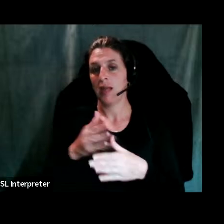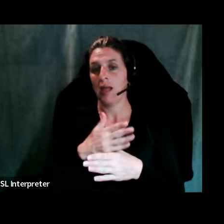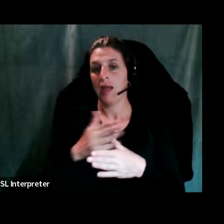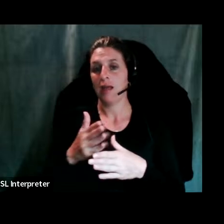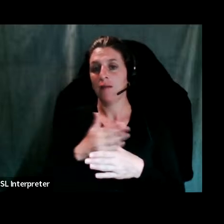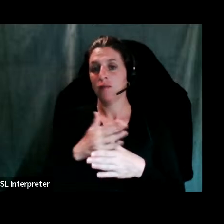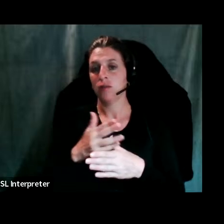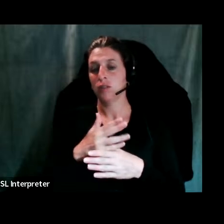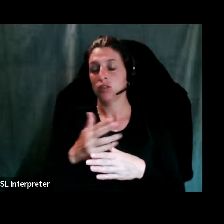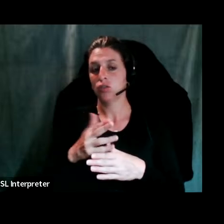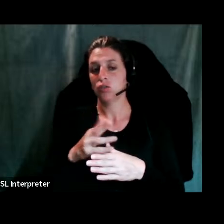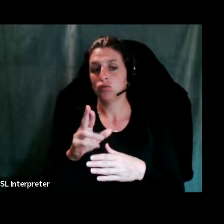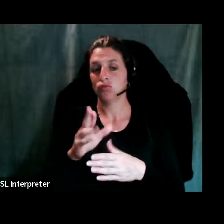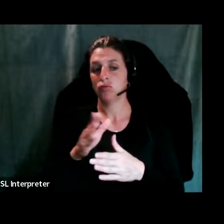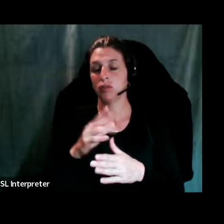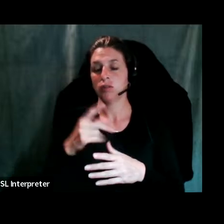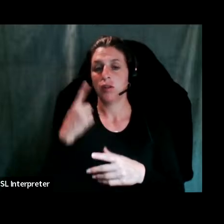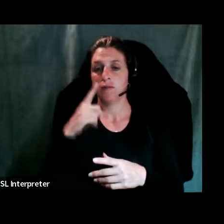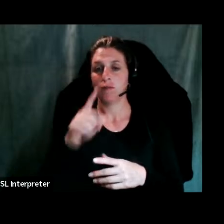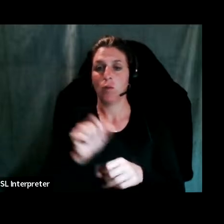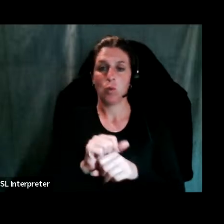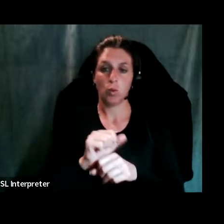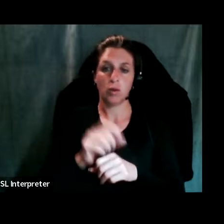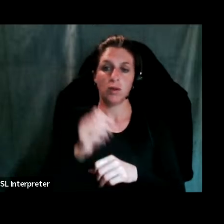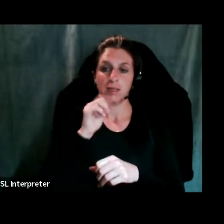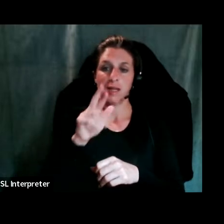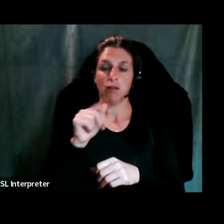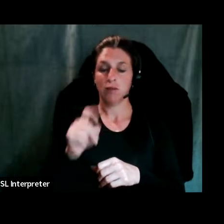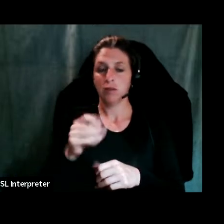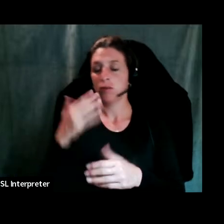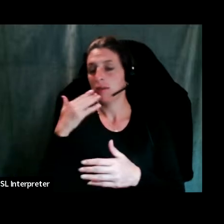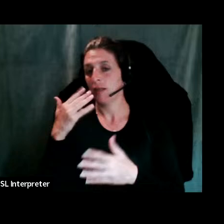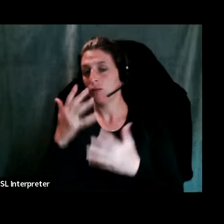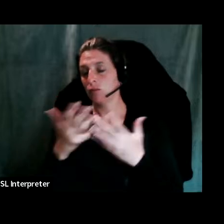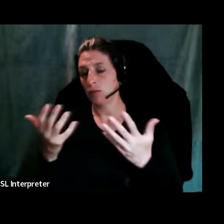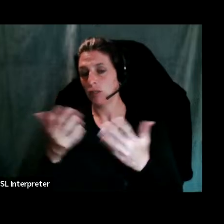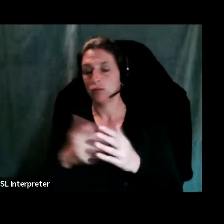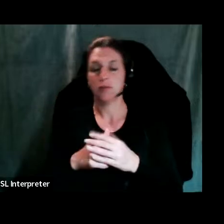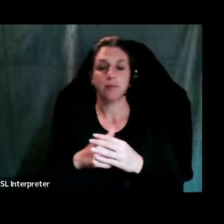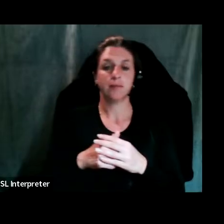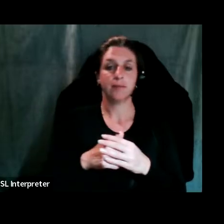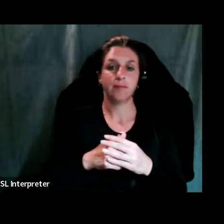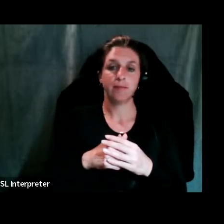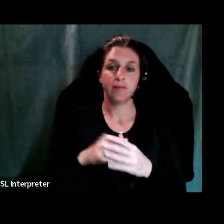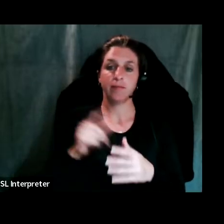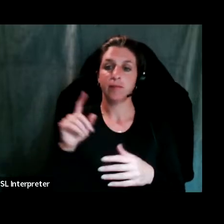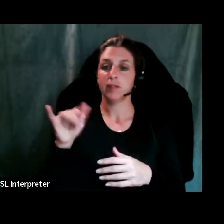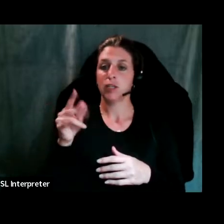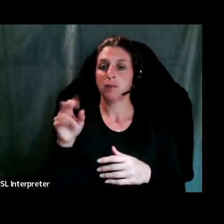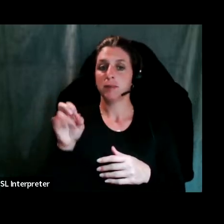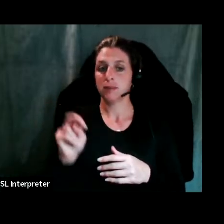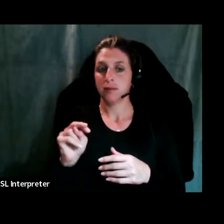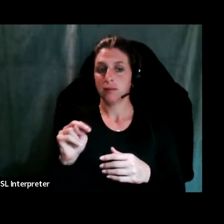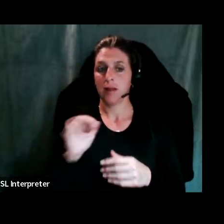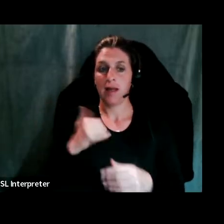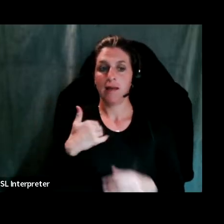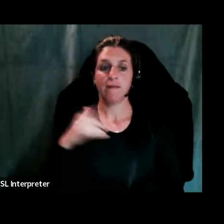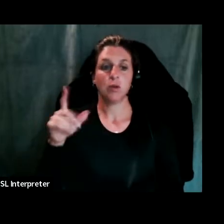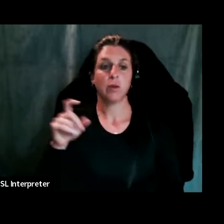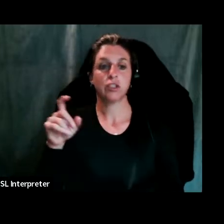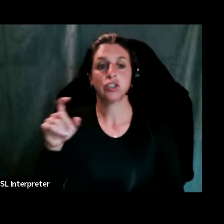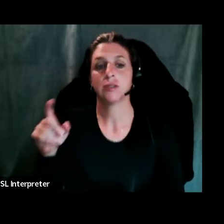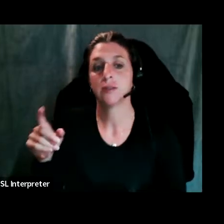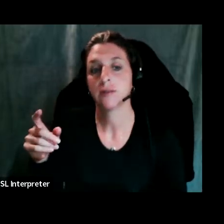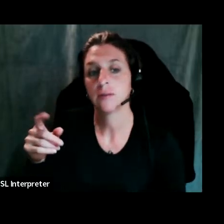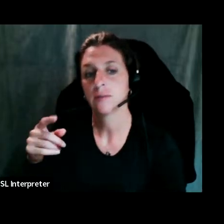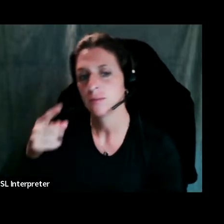rate. Thank you for your work with all this. Yeah. Trustee Jacobson. Yeah, I have a question.